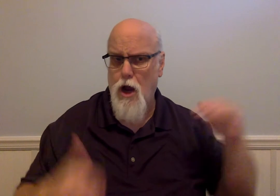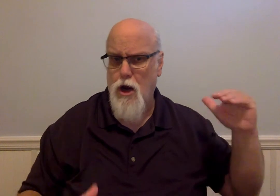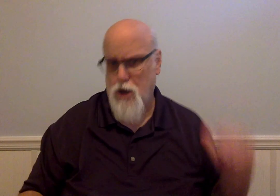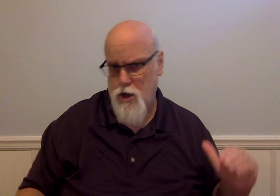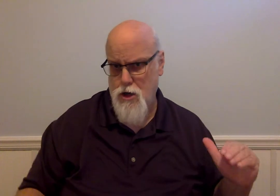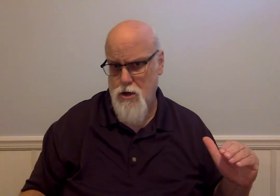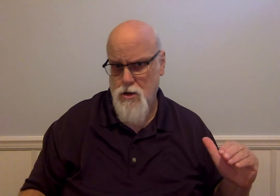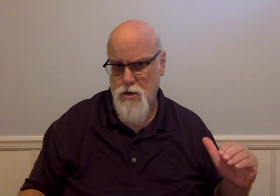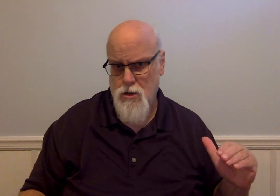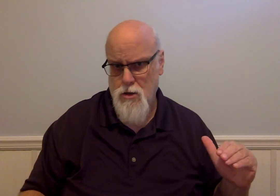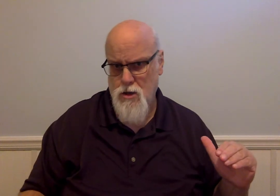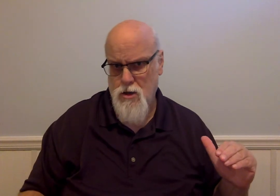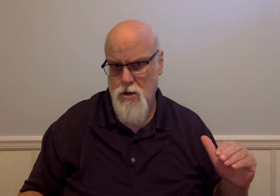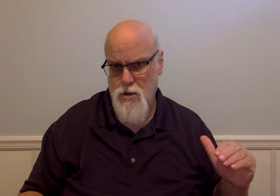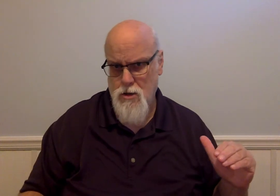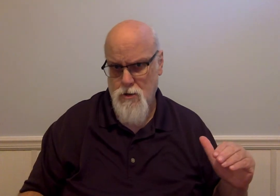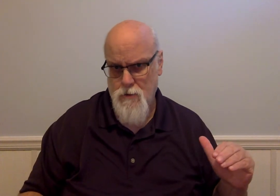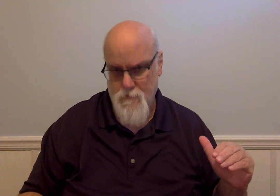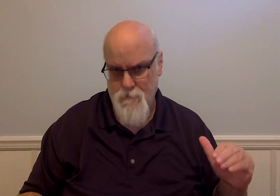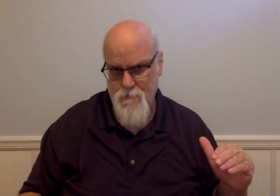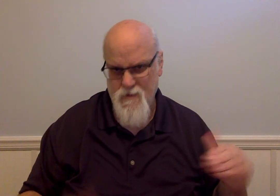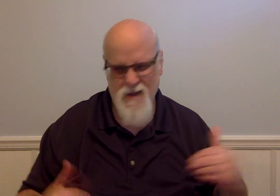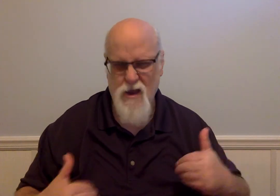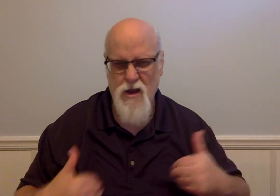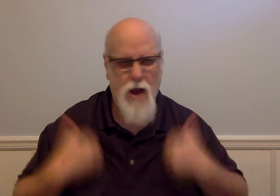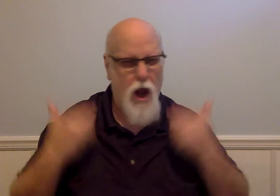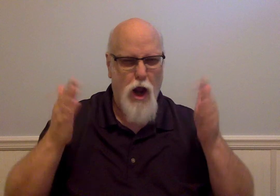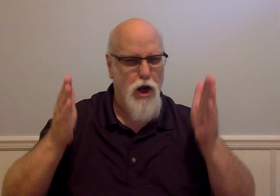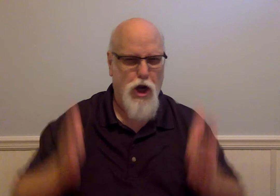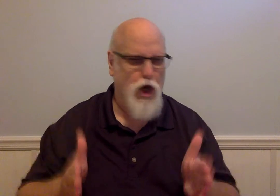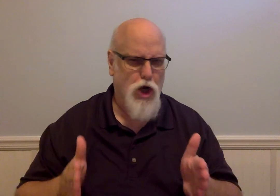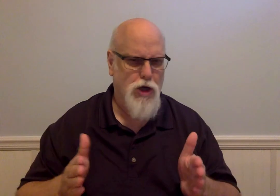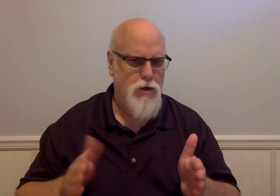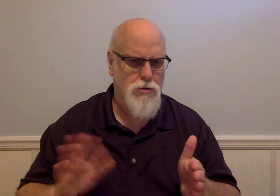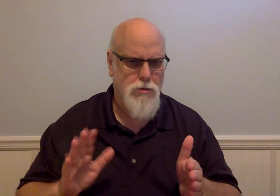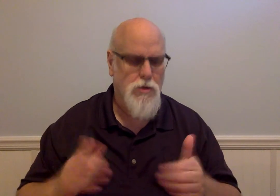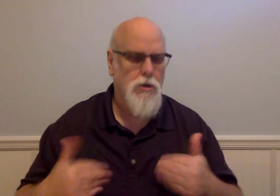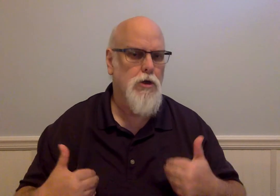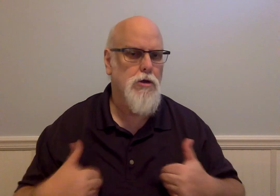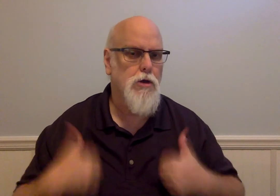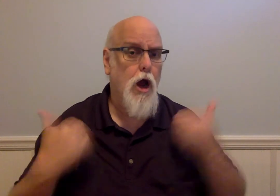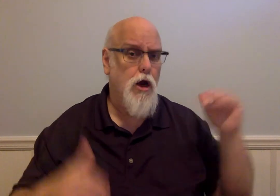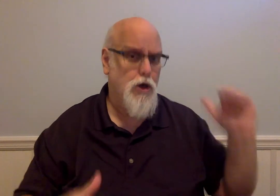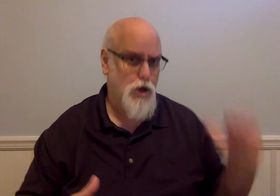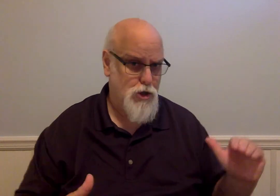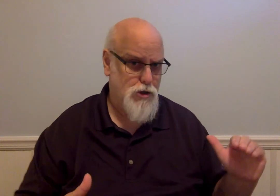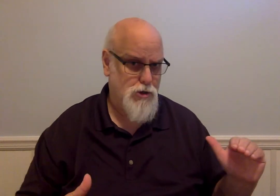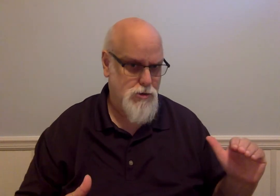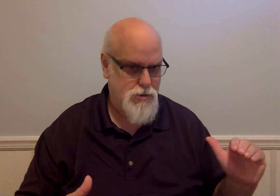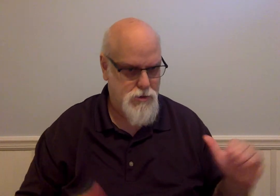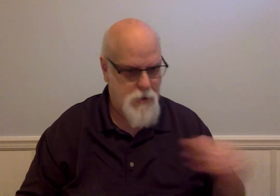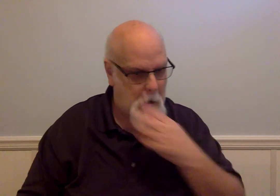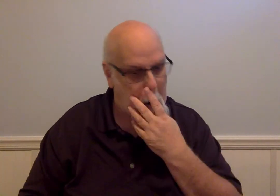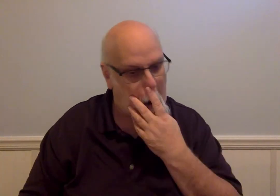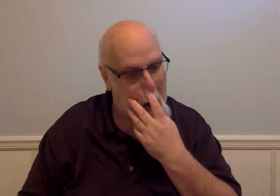Youngest, you would like show young, and then you'd show like the height of them, you know. And you wouldn't do young agent, you do